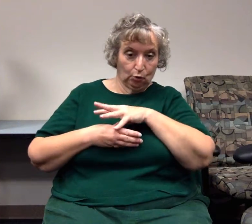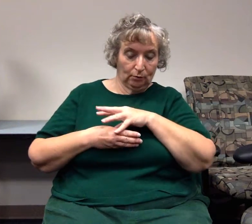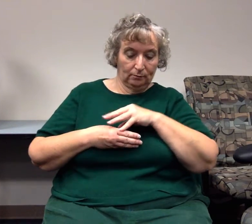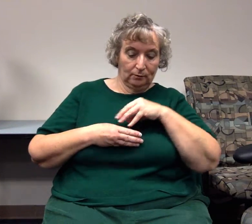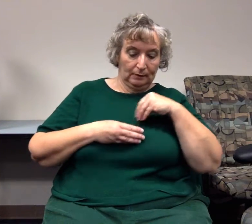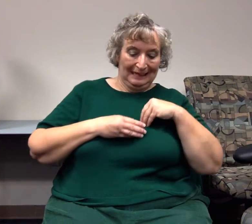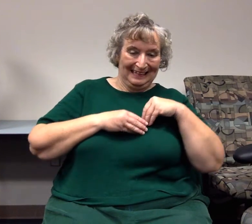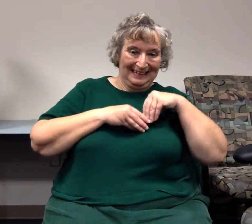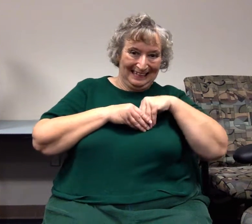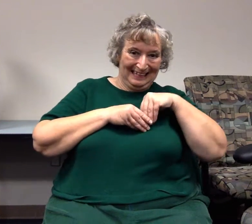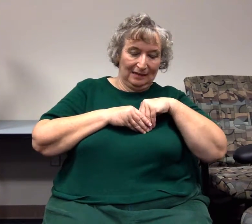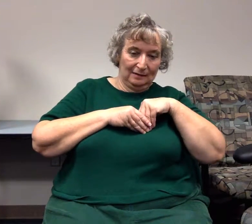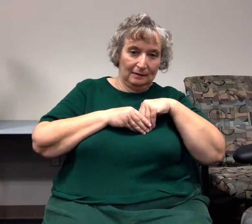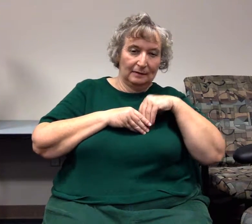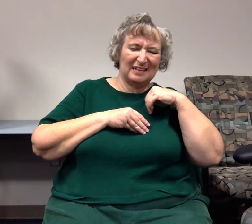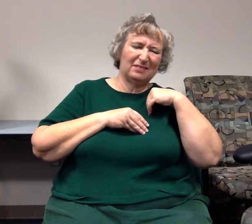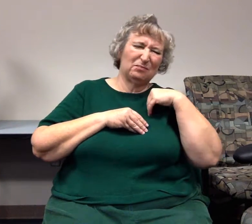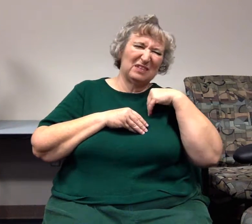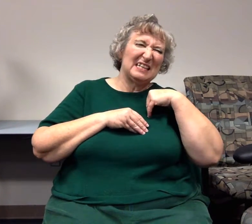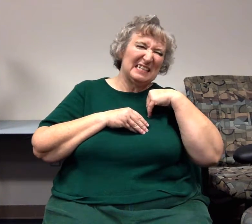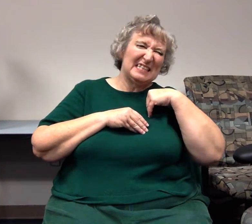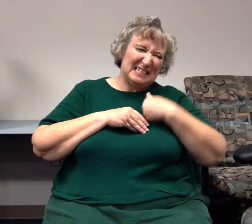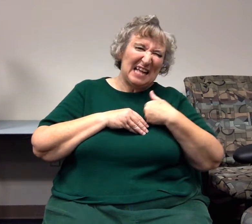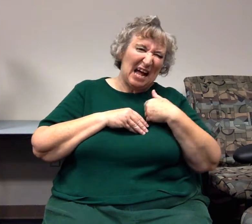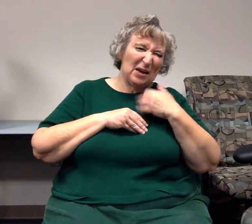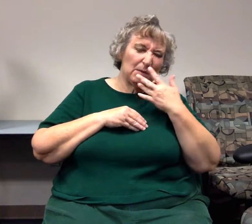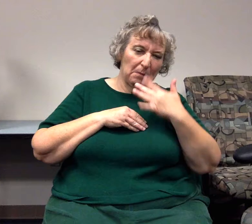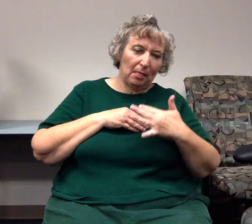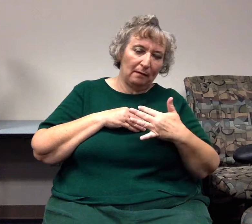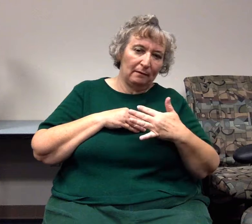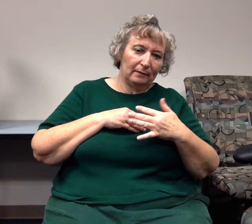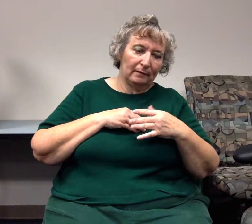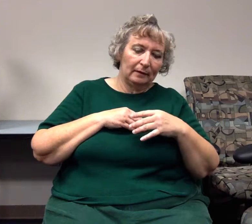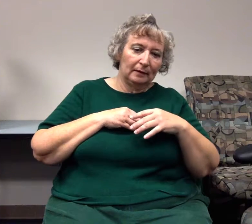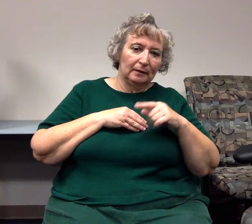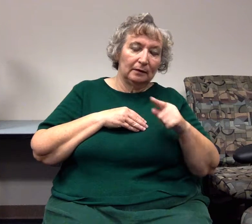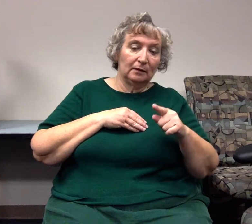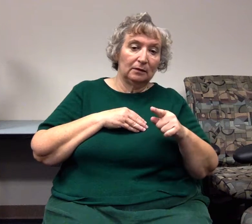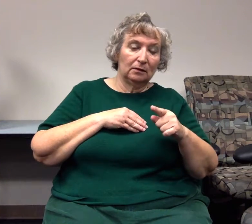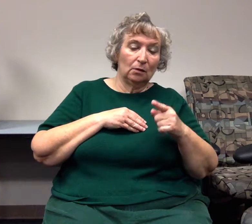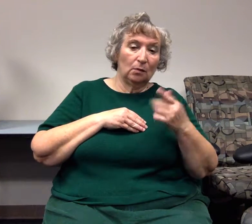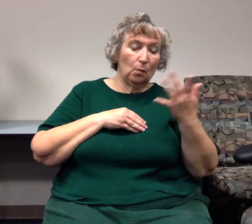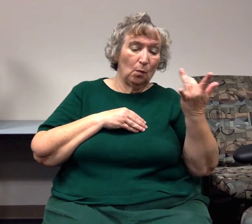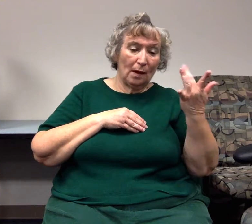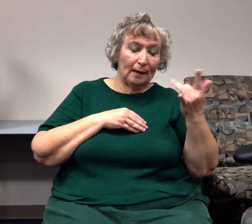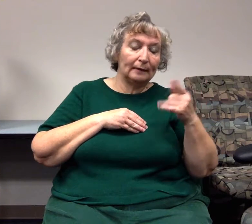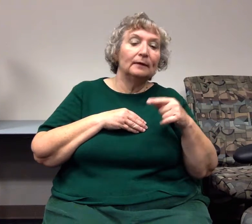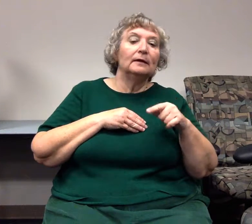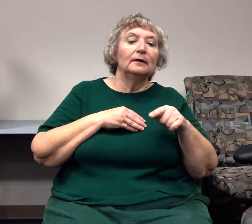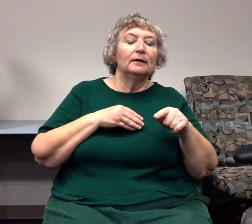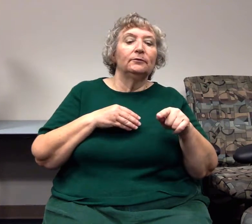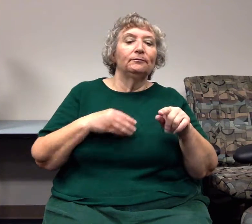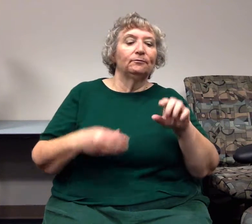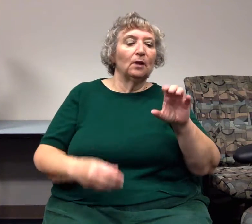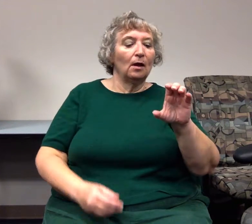that's tired blood that's really getting rid of carbon dioxide, that blood comes